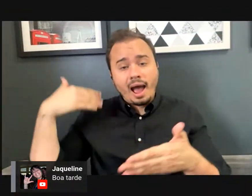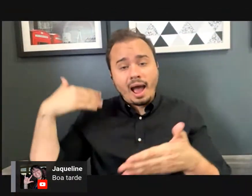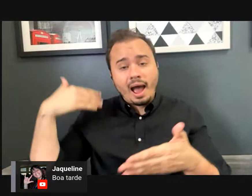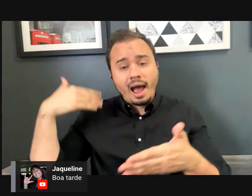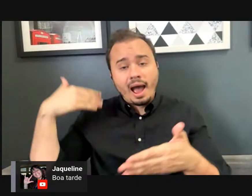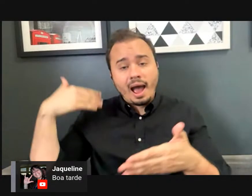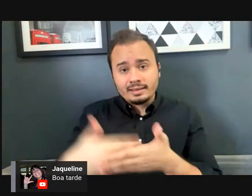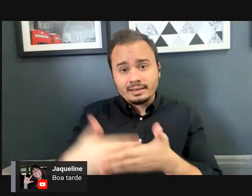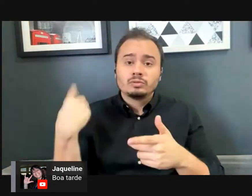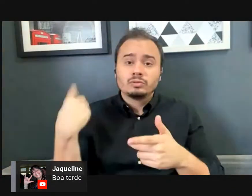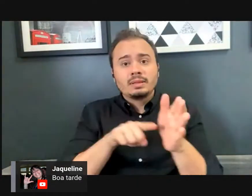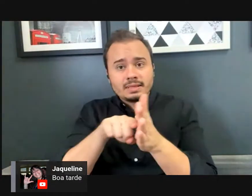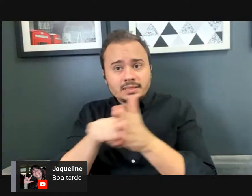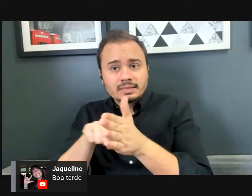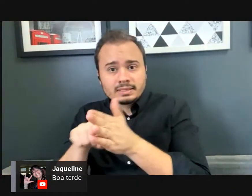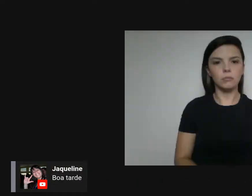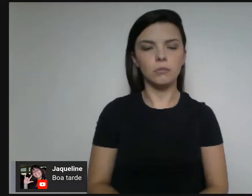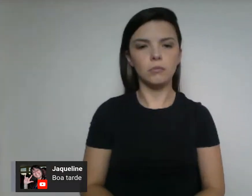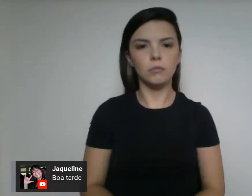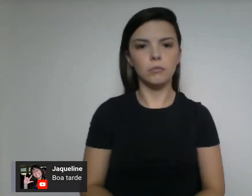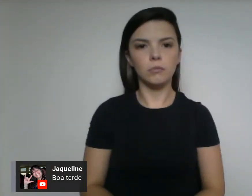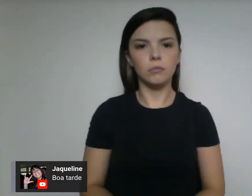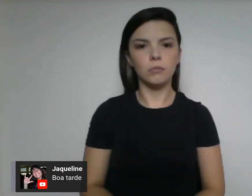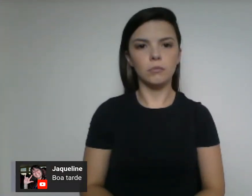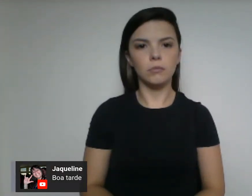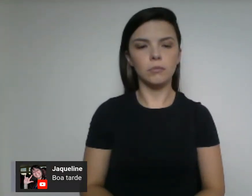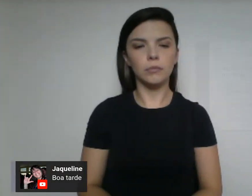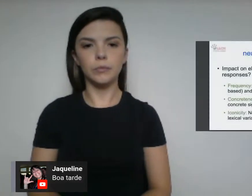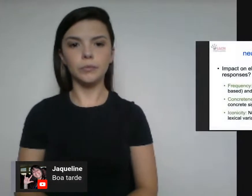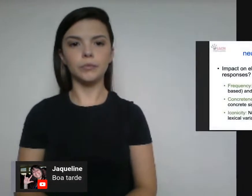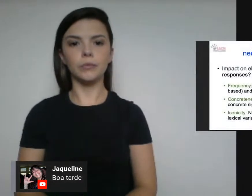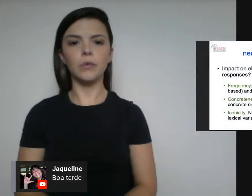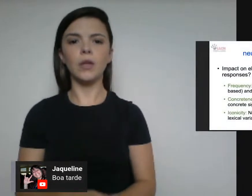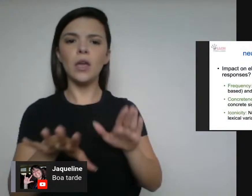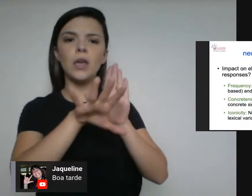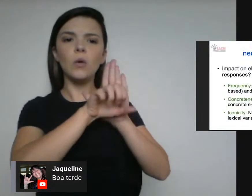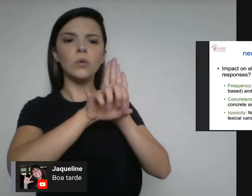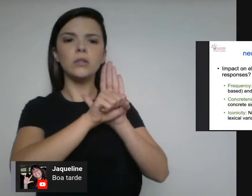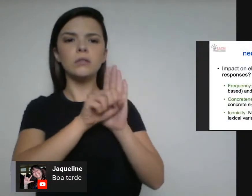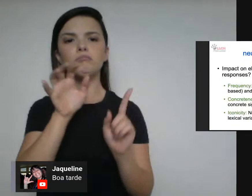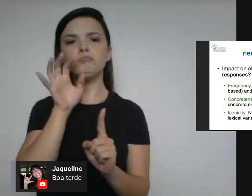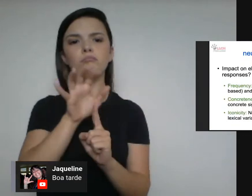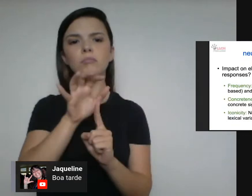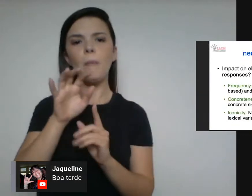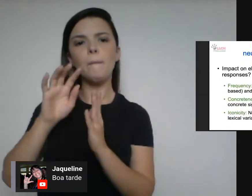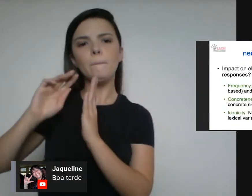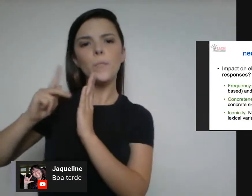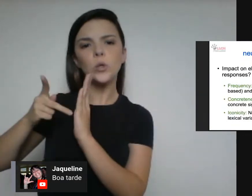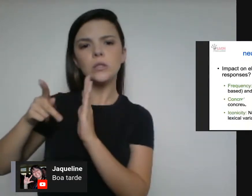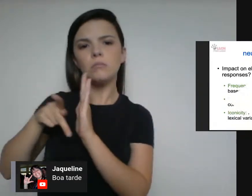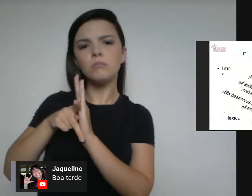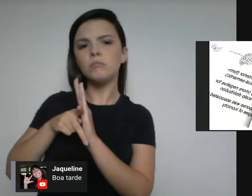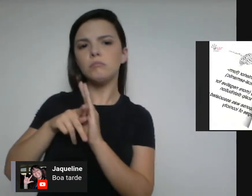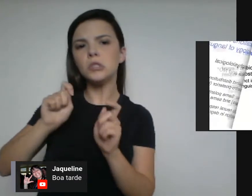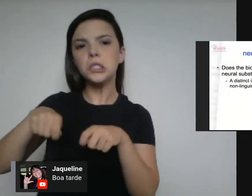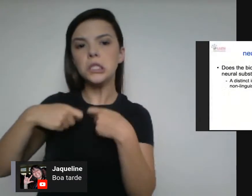iconicity has an effect on sign processing. Okay.